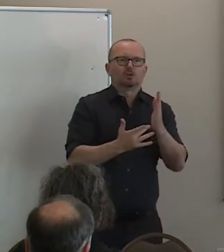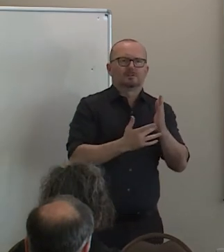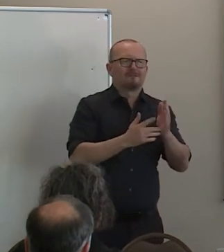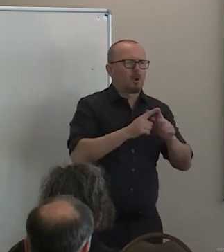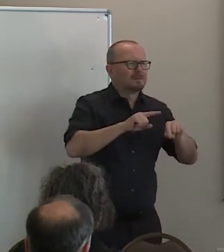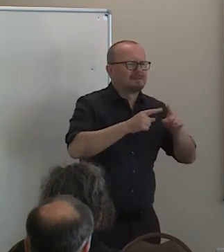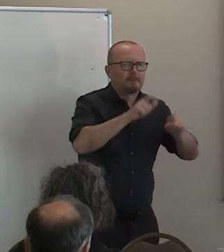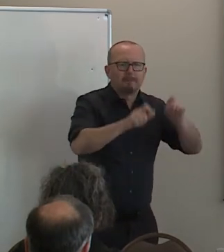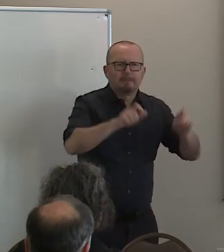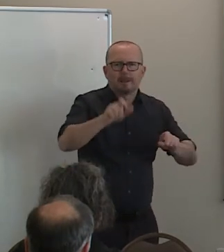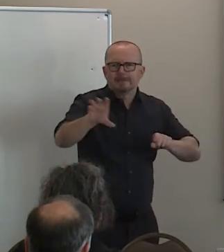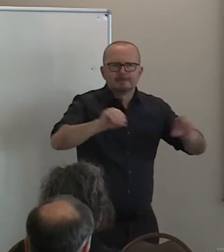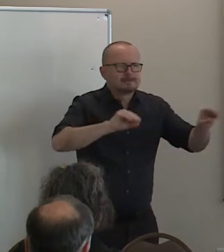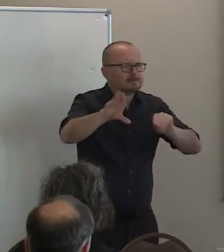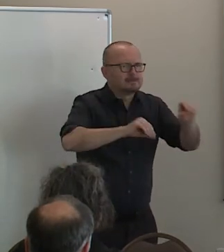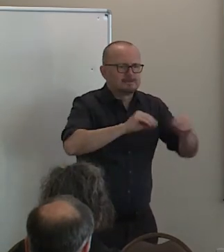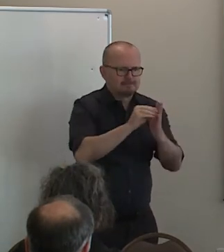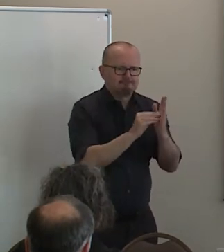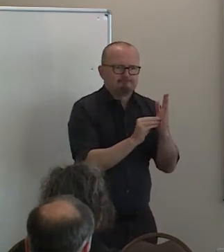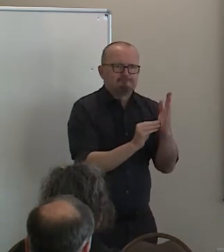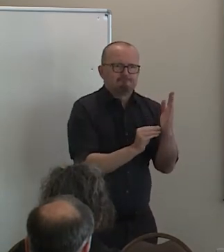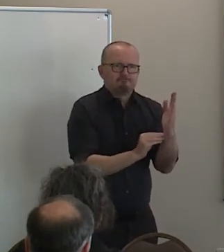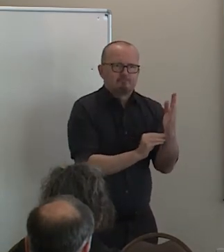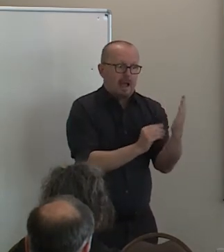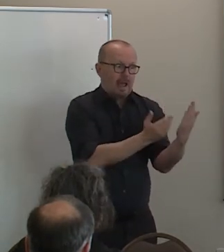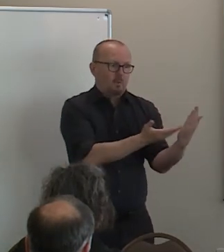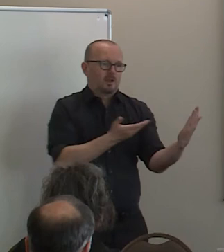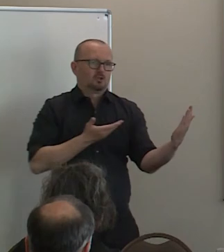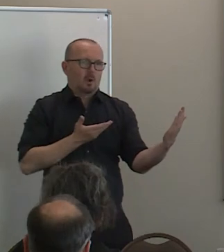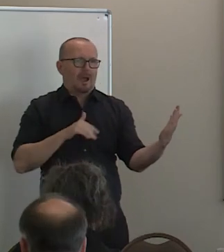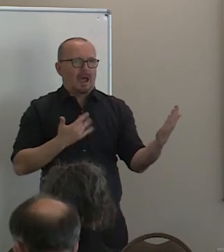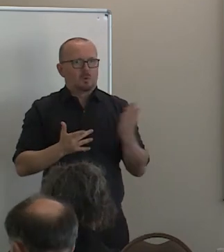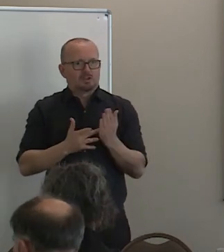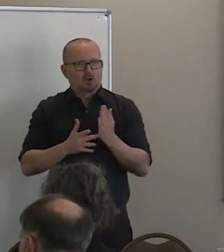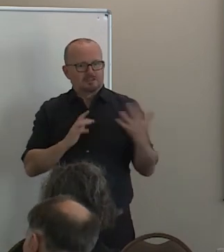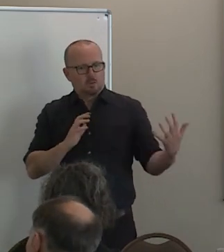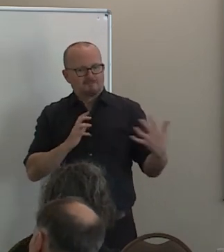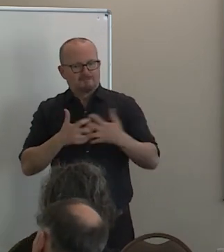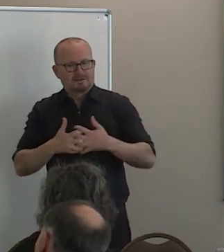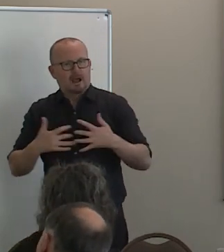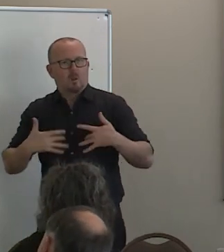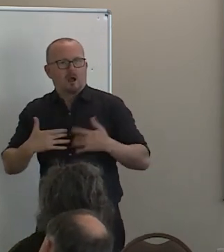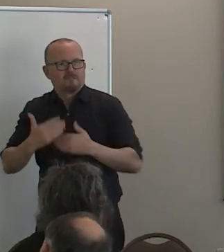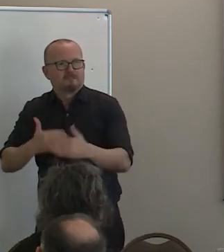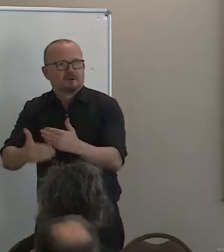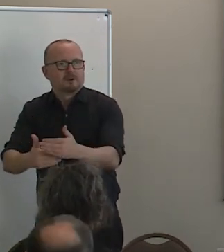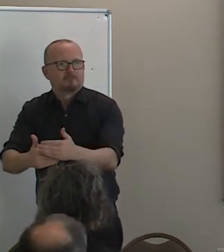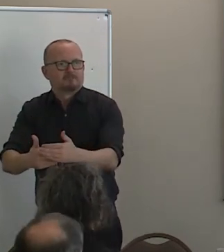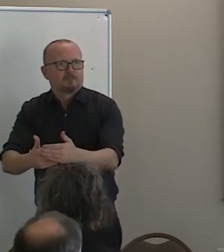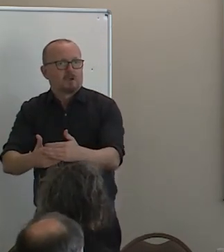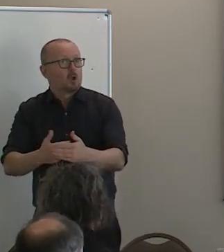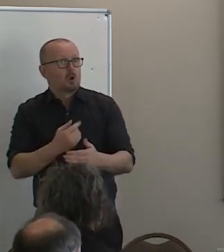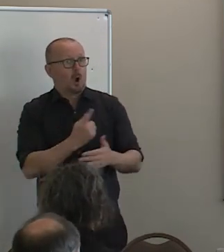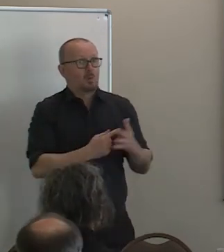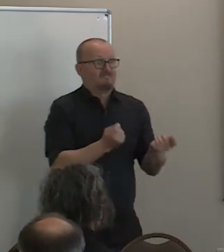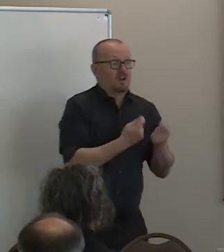What would these show about how technologies might fit into our lives, not as the ground, and not just in terms of function or how they're used, but what do they